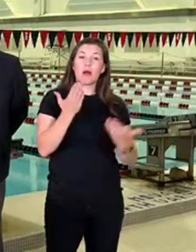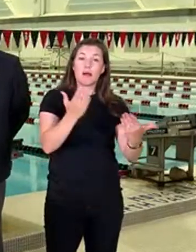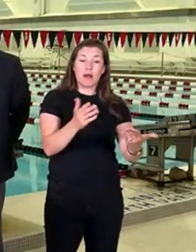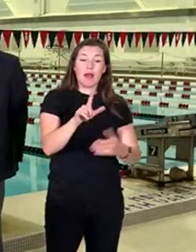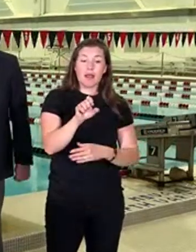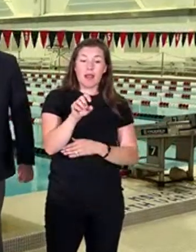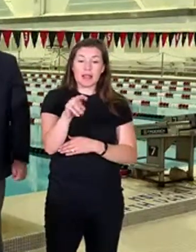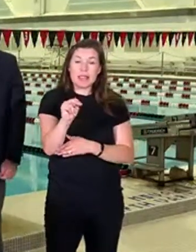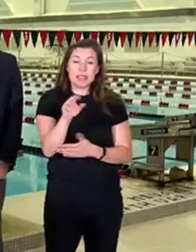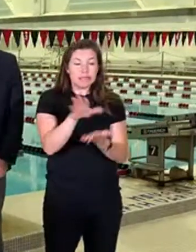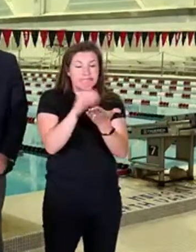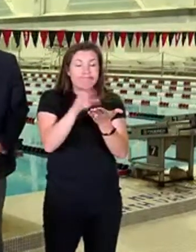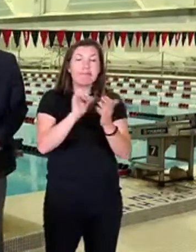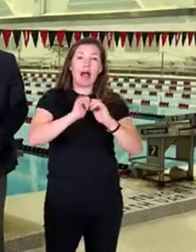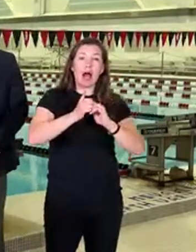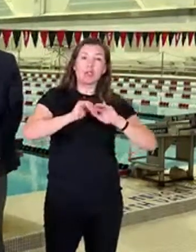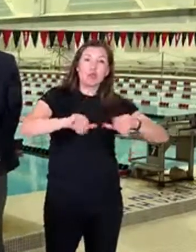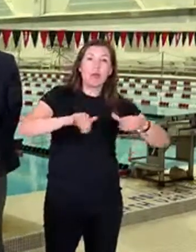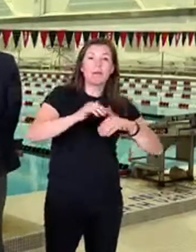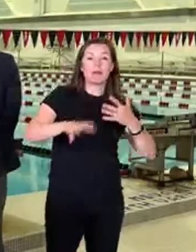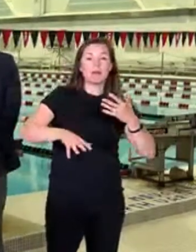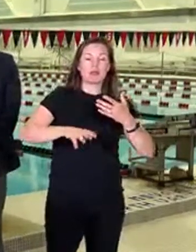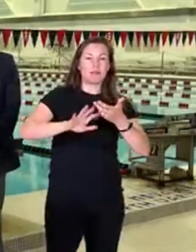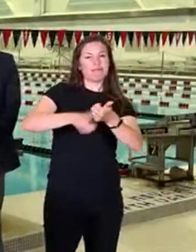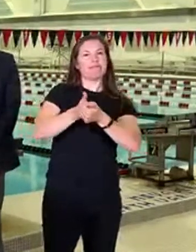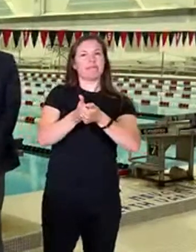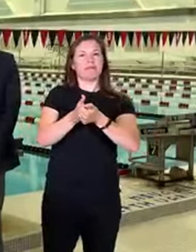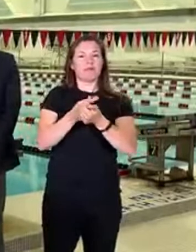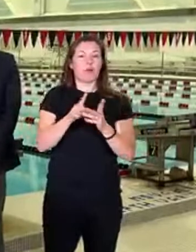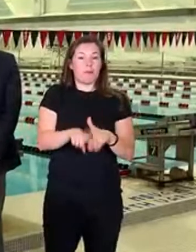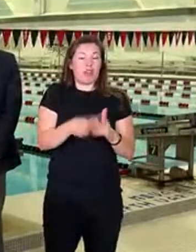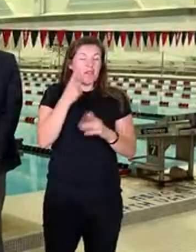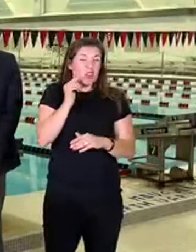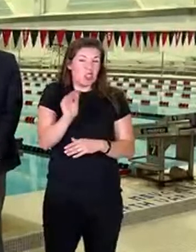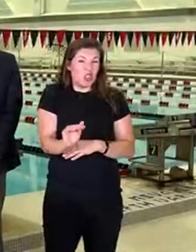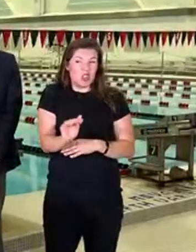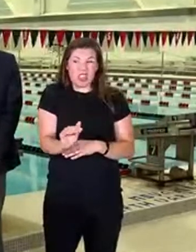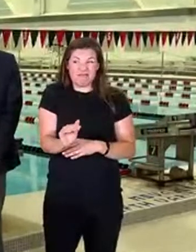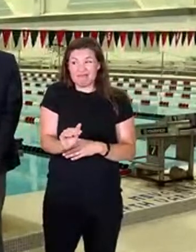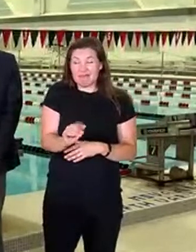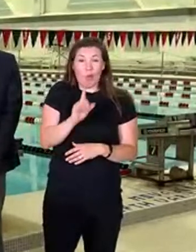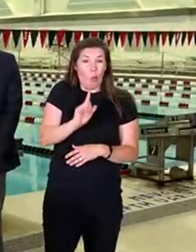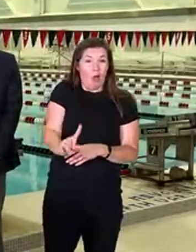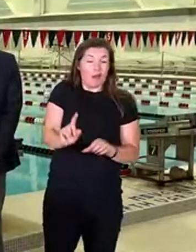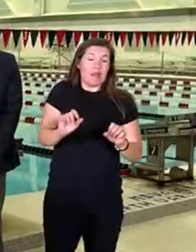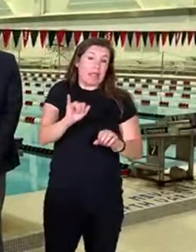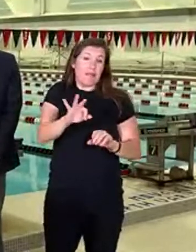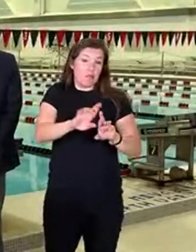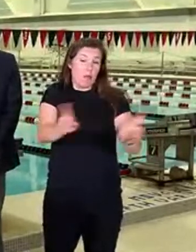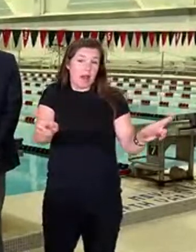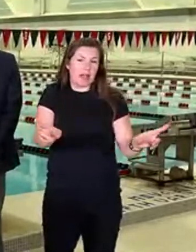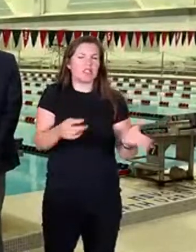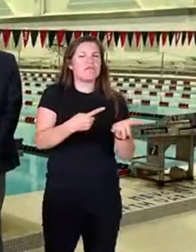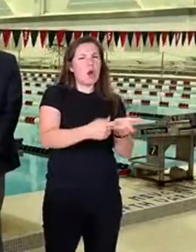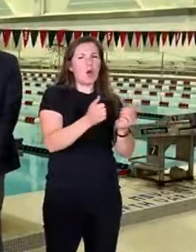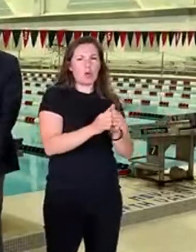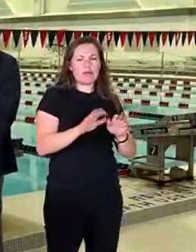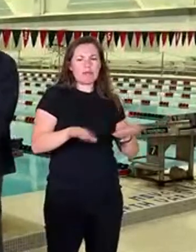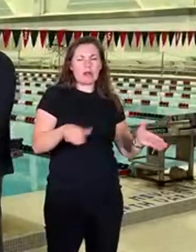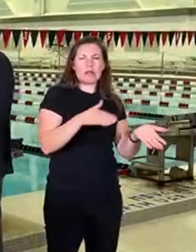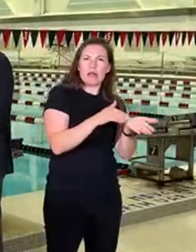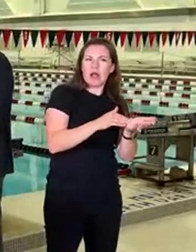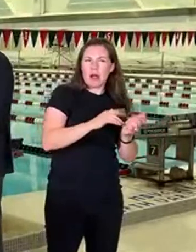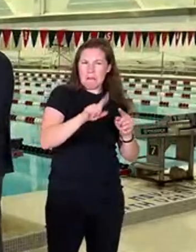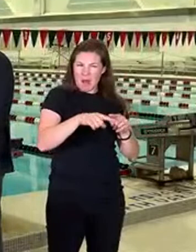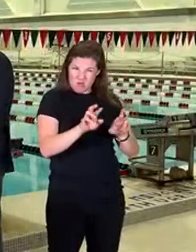as a layer of protection against drowning that can begin for many children, sometimes as young as the age of 1 if they're ready. You should talk to your pediatrician about